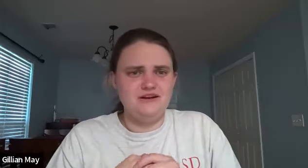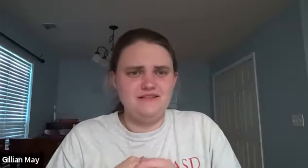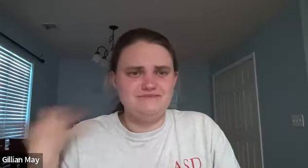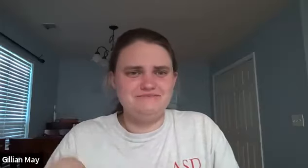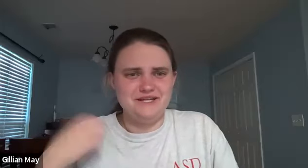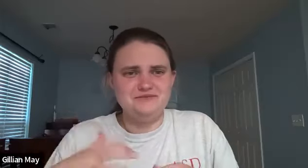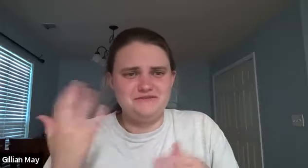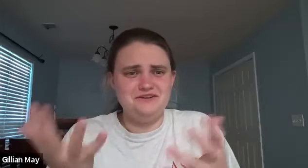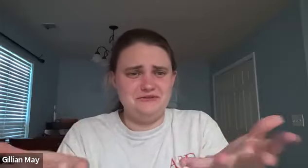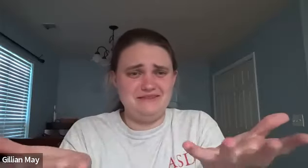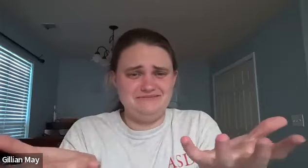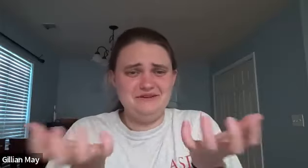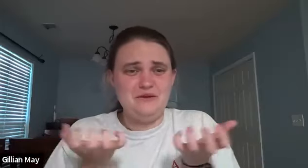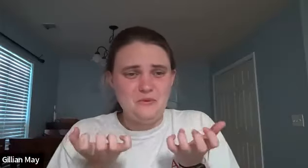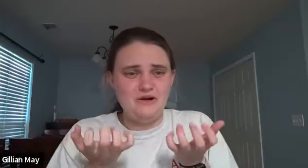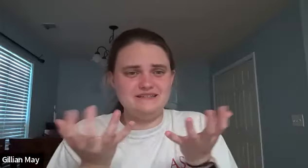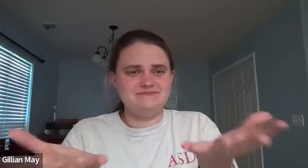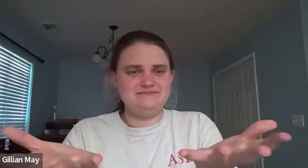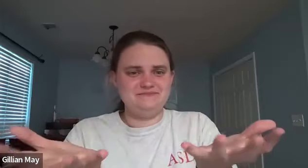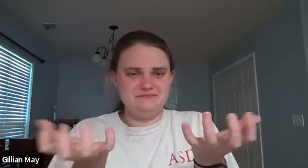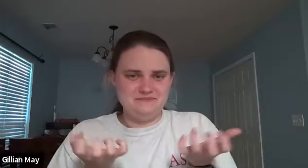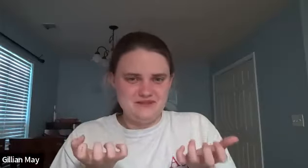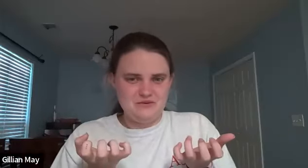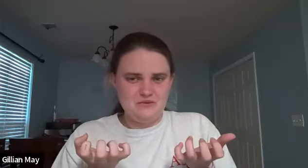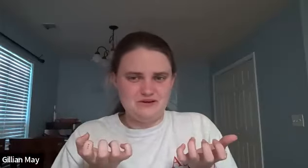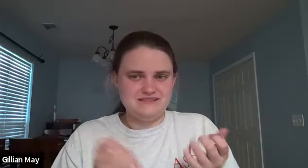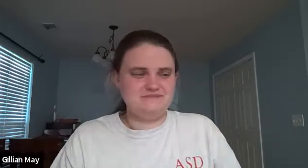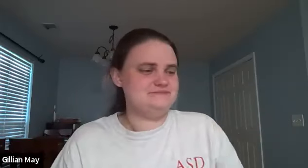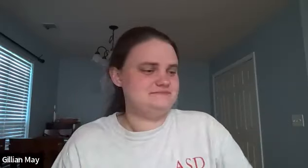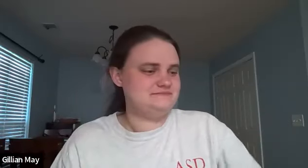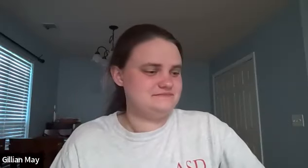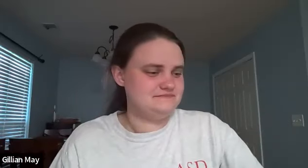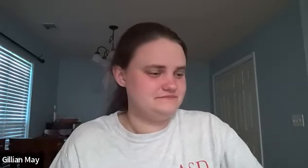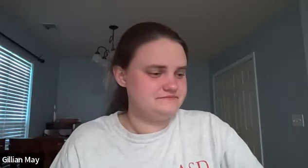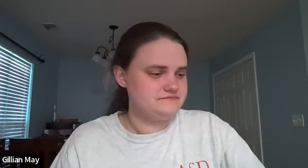like pinched my finger doing that. Want. Want.